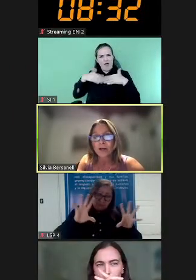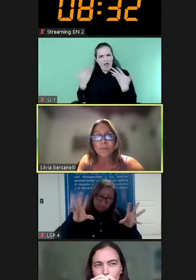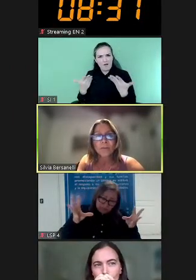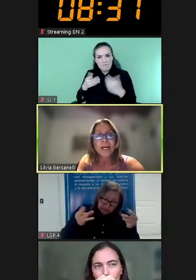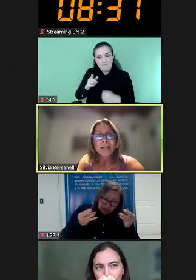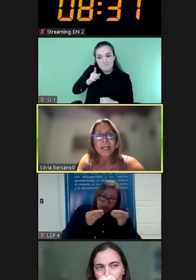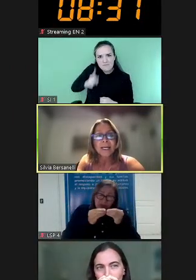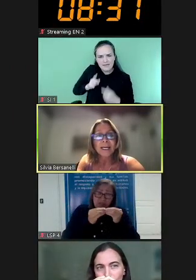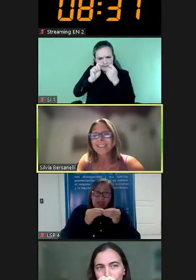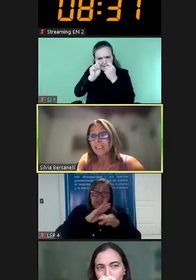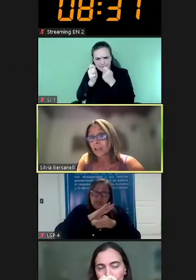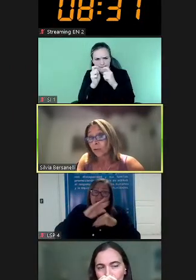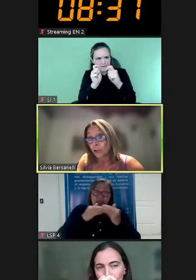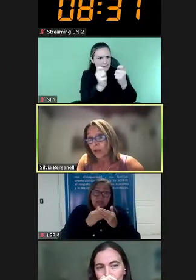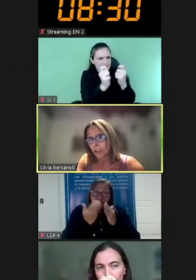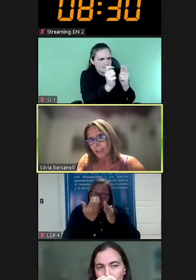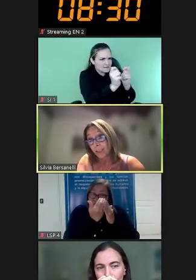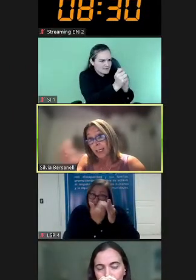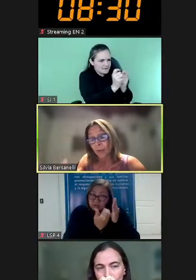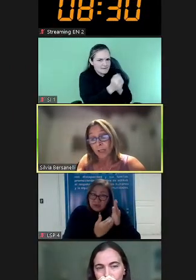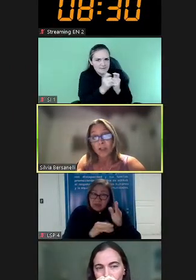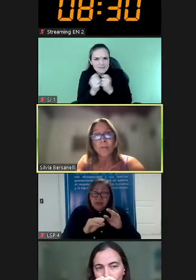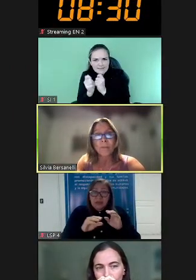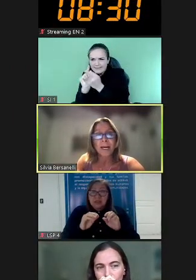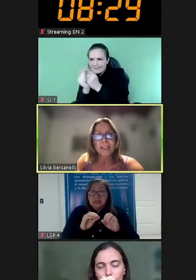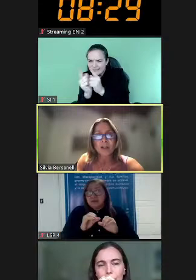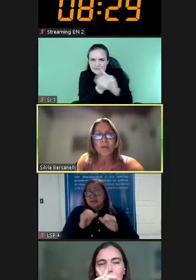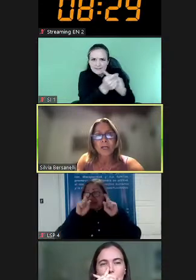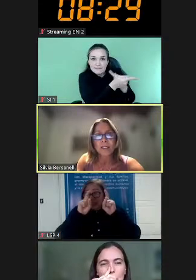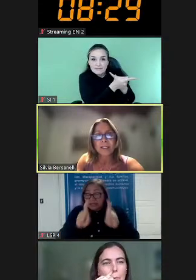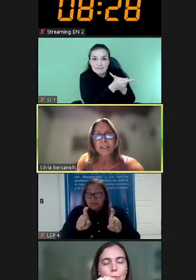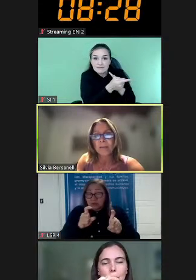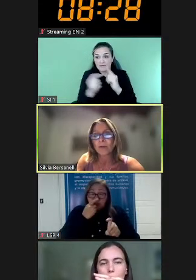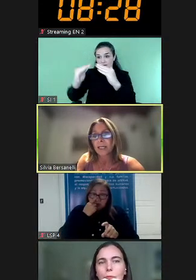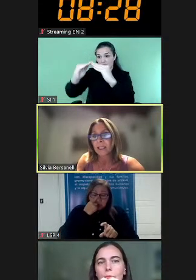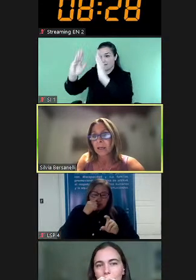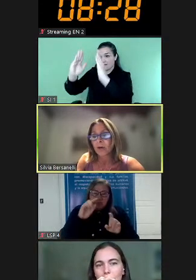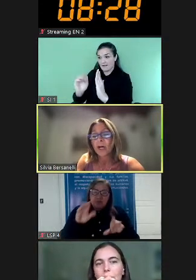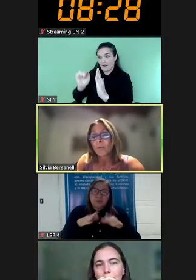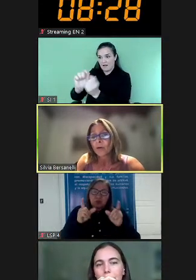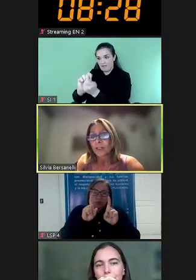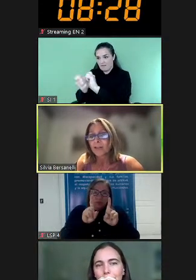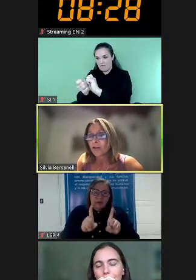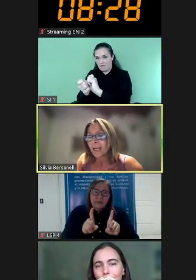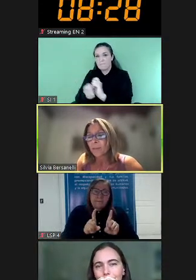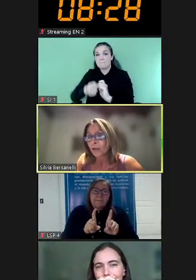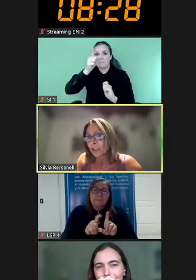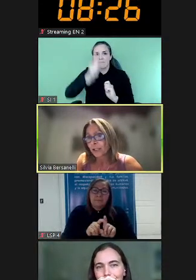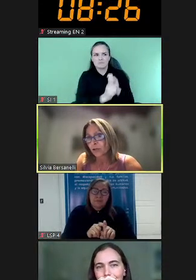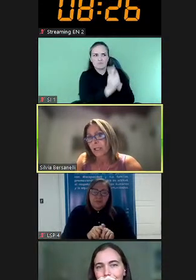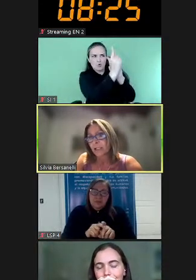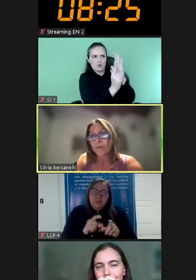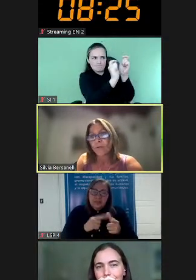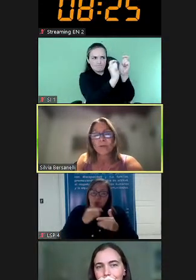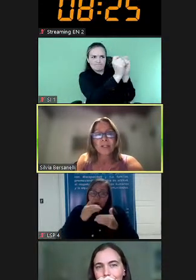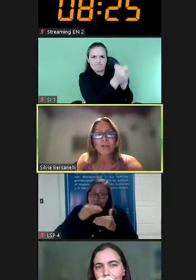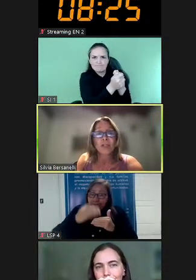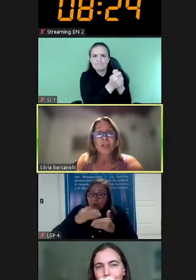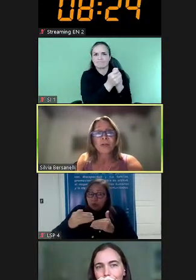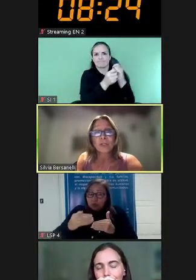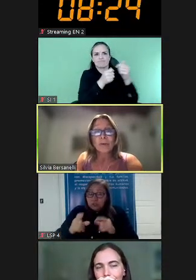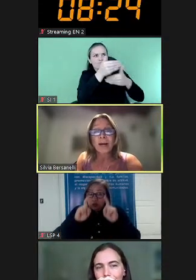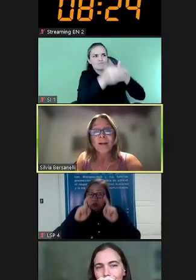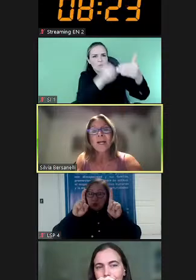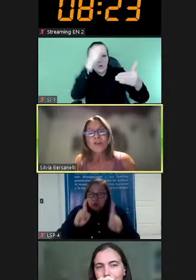structures it implies a modification of the education institutions as well as the education system